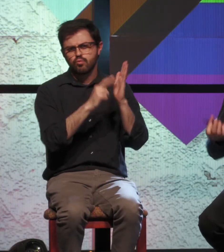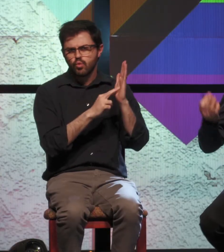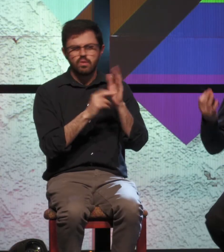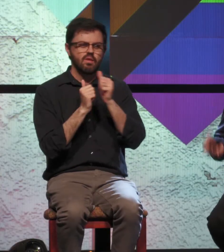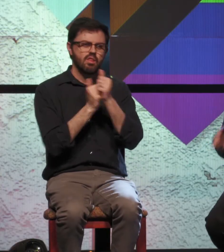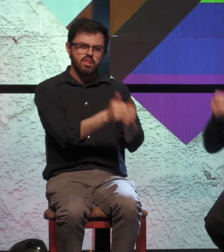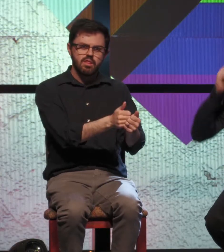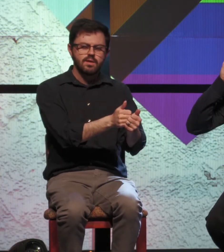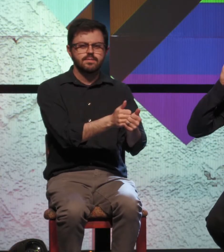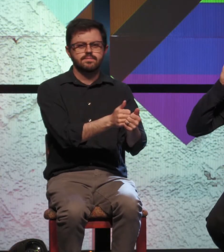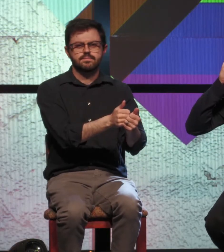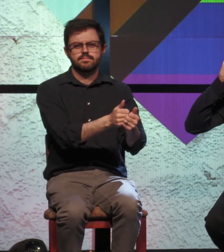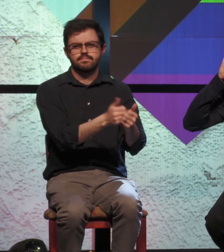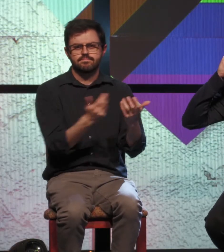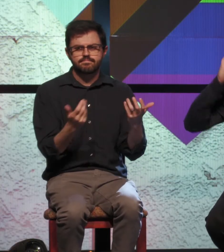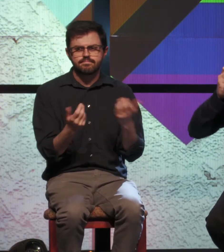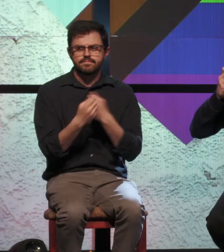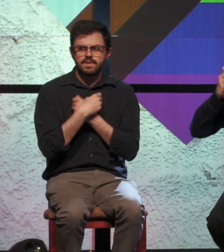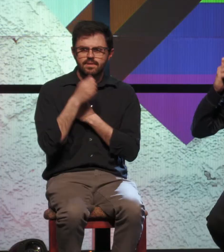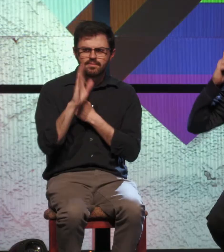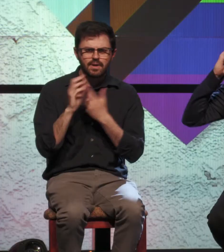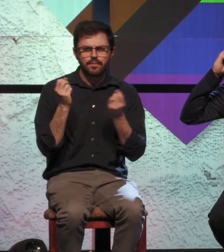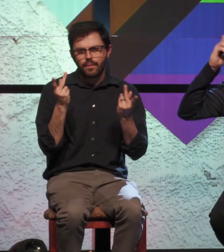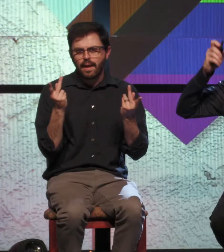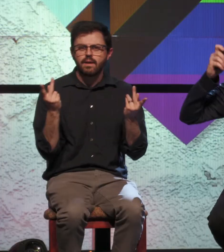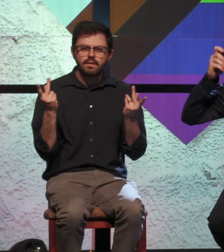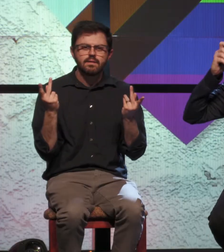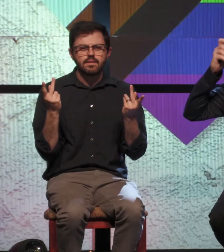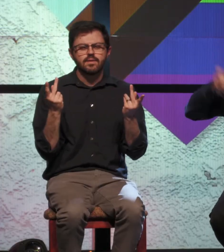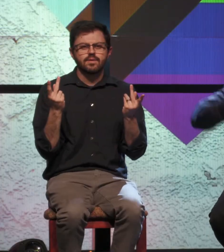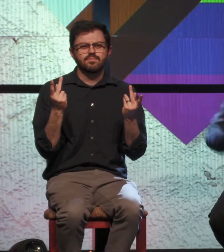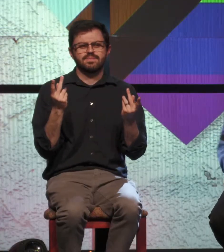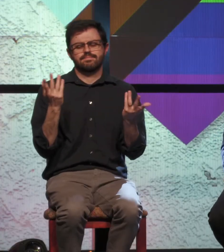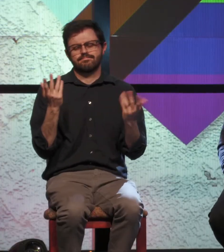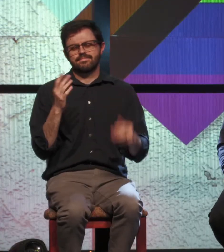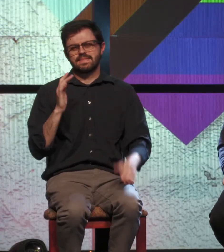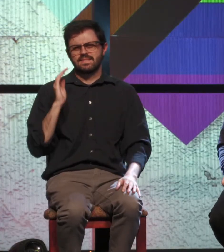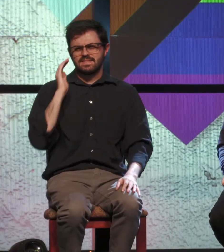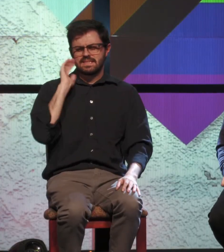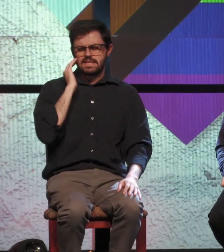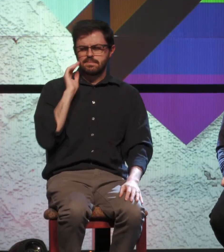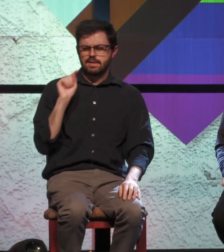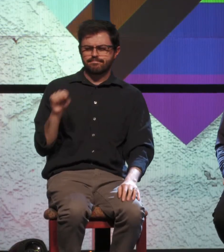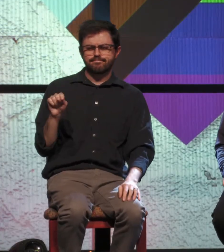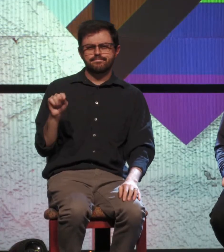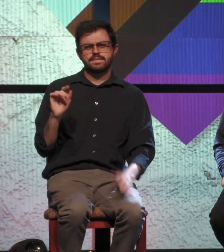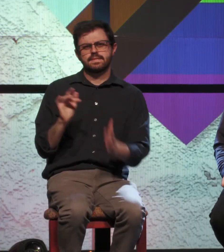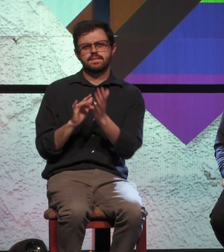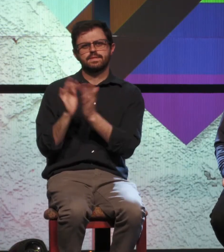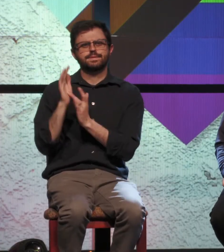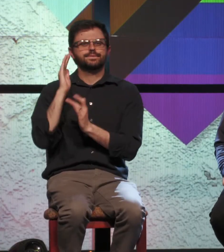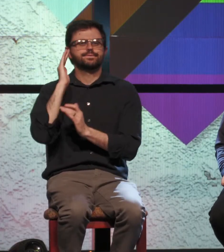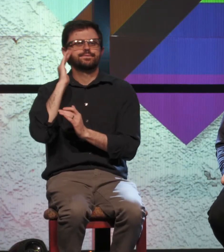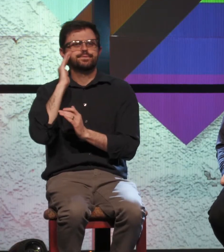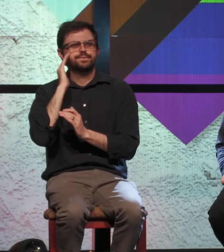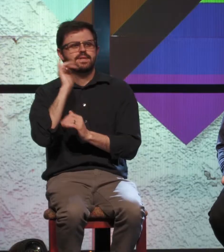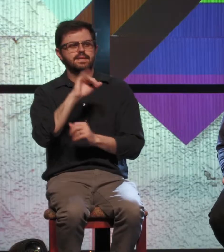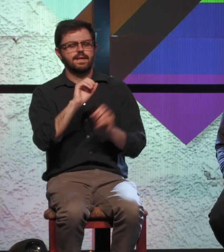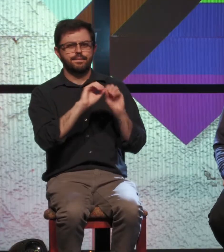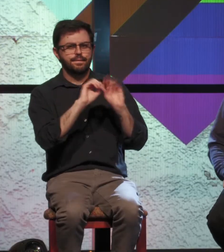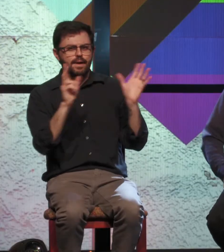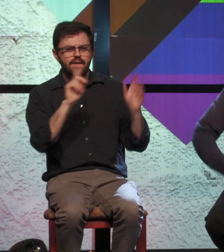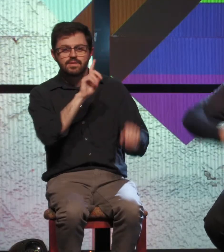Okay, love God, but like, it seems that Jesus knew that the obvious question and the obvious abuses that would follow